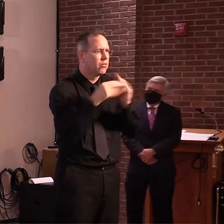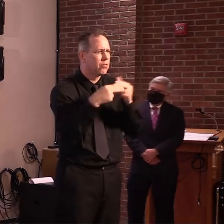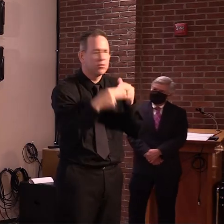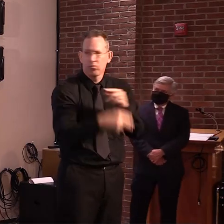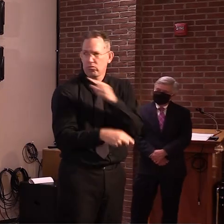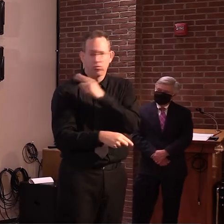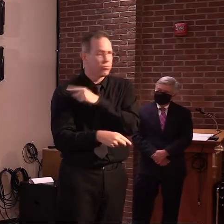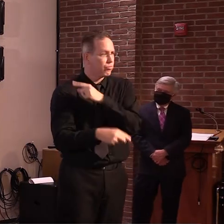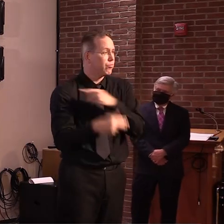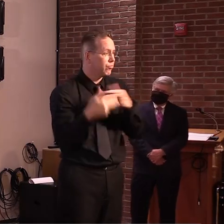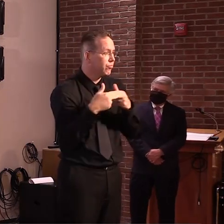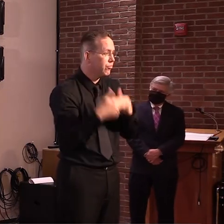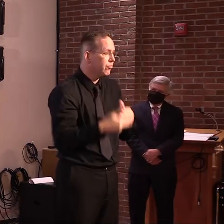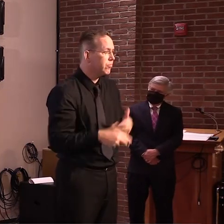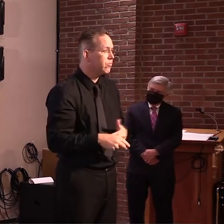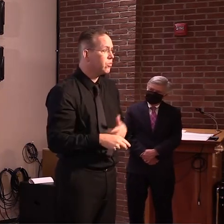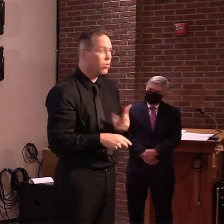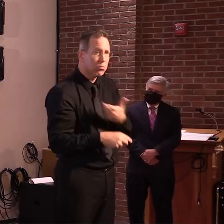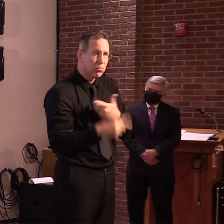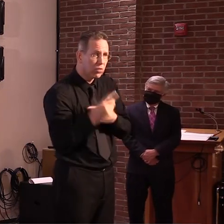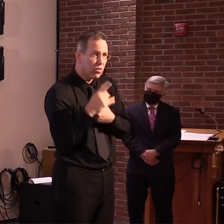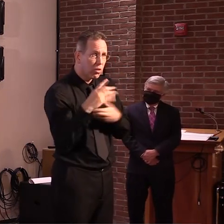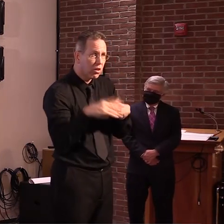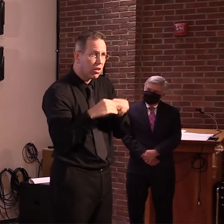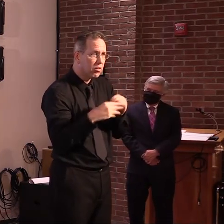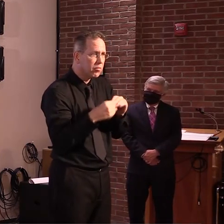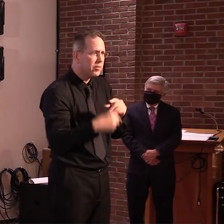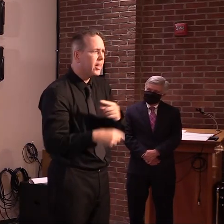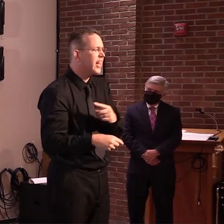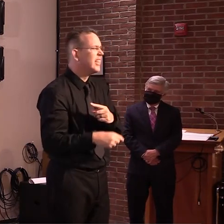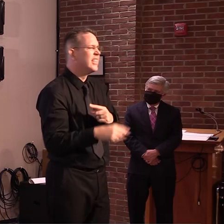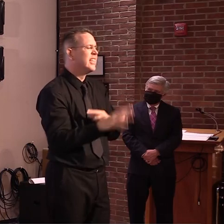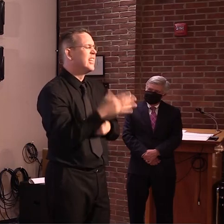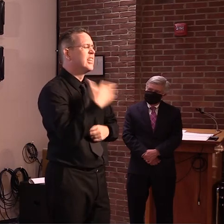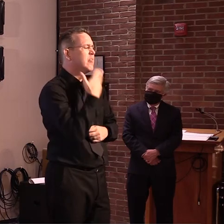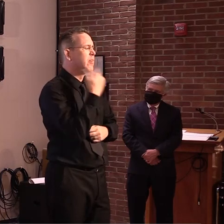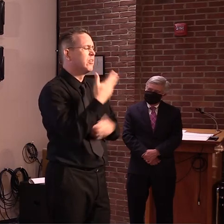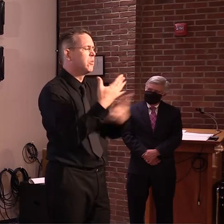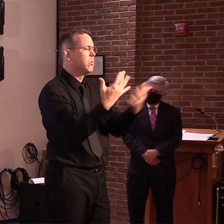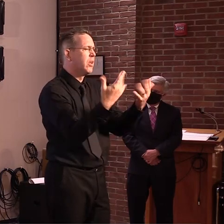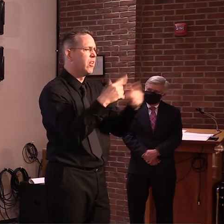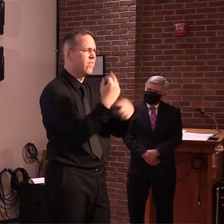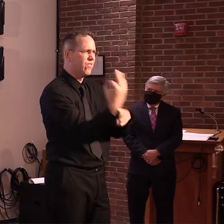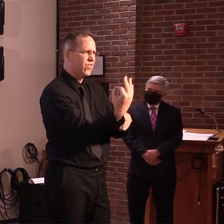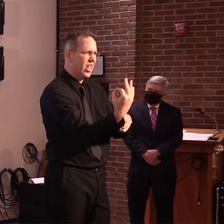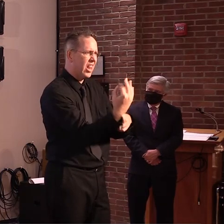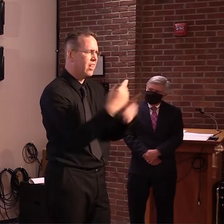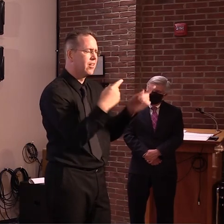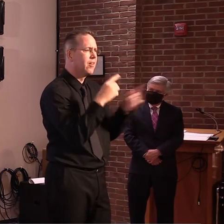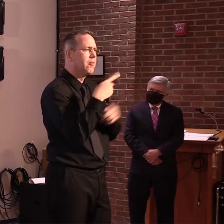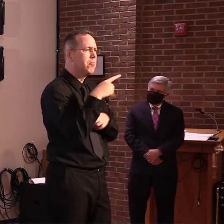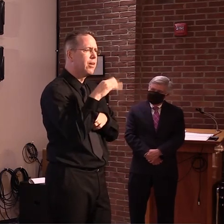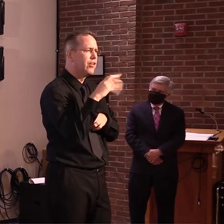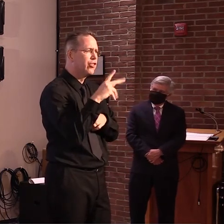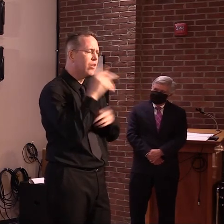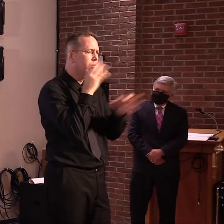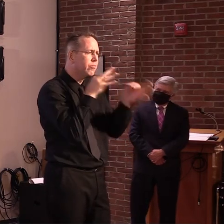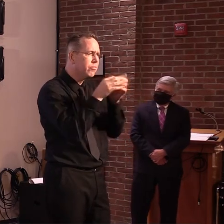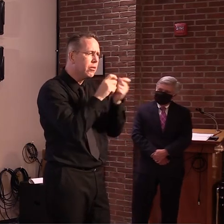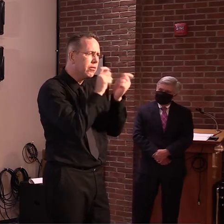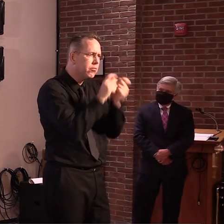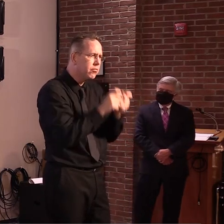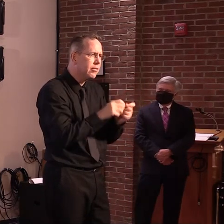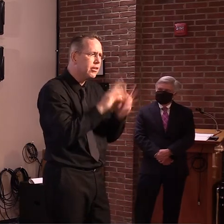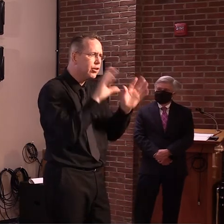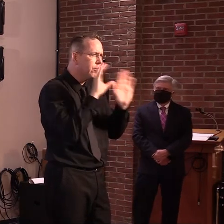Yeah, I think you should wait till Friday's presentation, but I can tell you that some of the things we look at, like